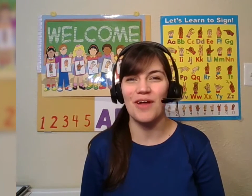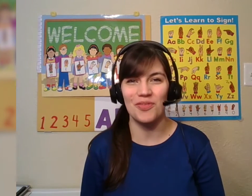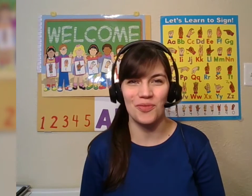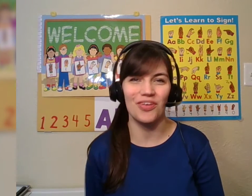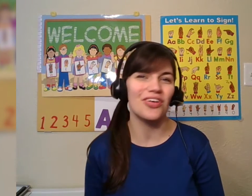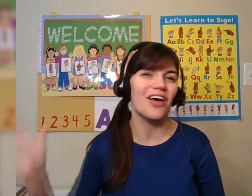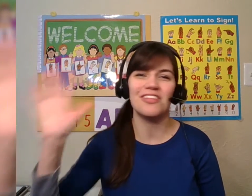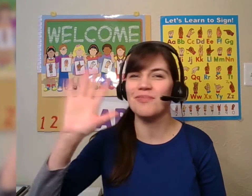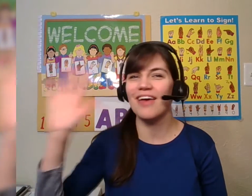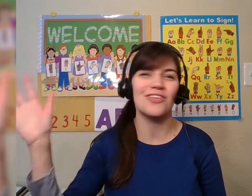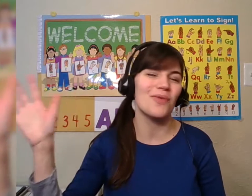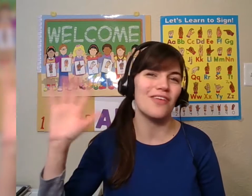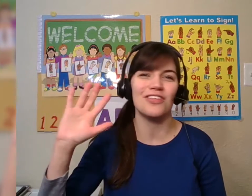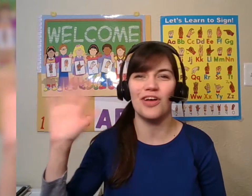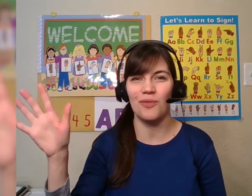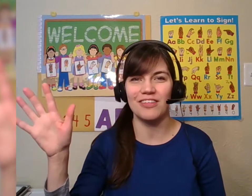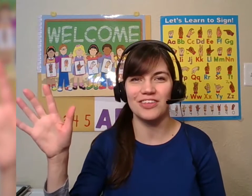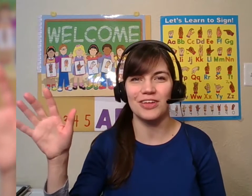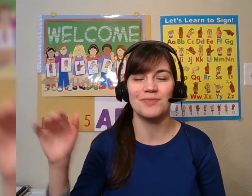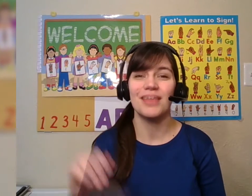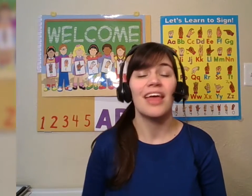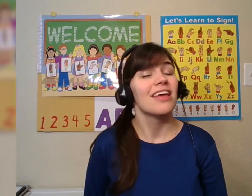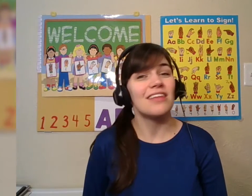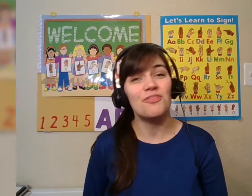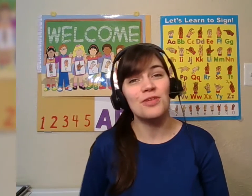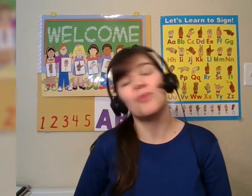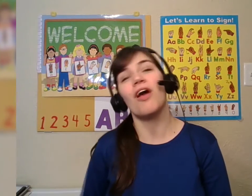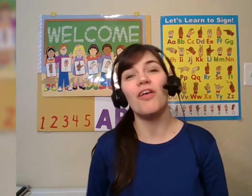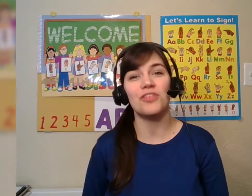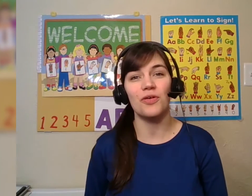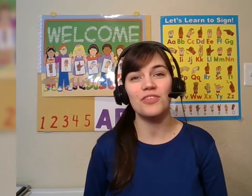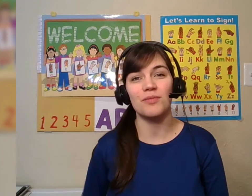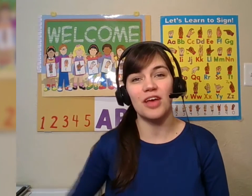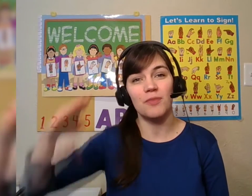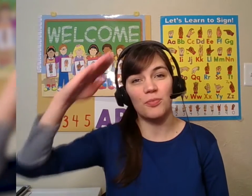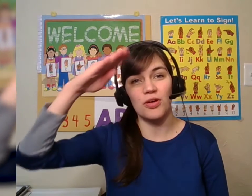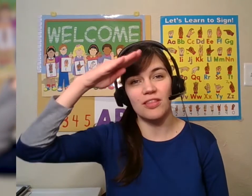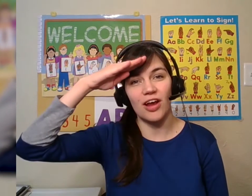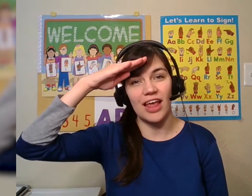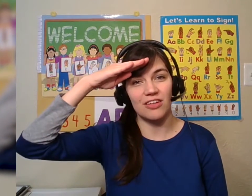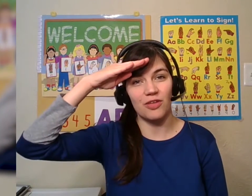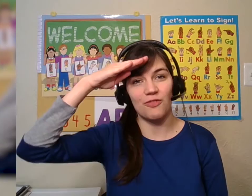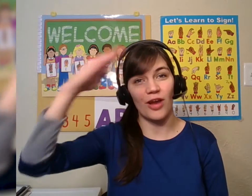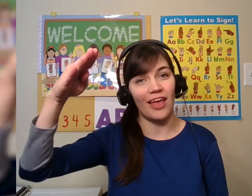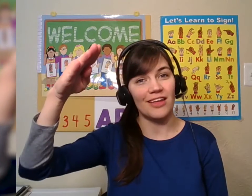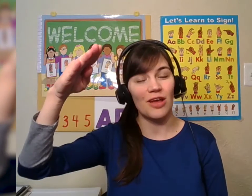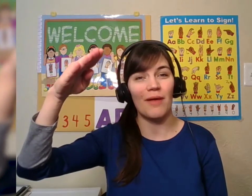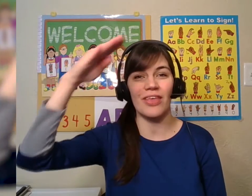the world. A smile and a wave is always good. Deaf people will also sometimes put their hand on their forehead and come out like